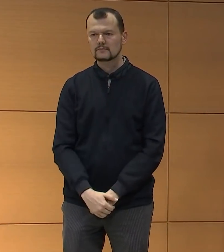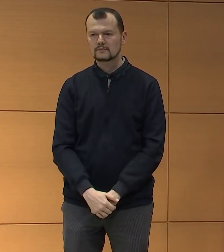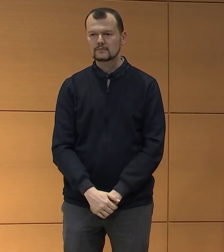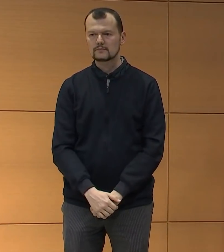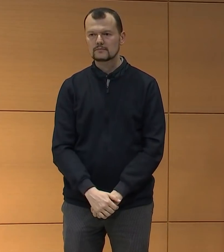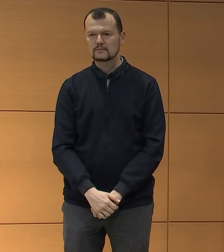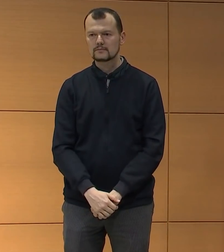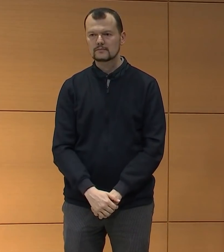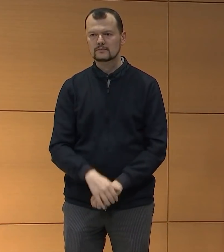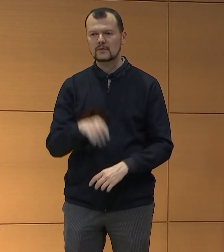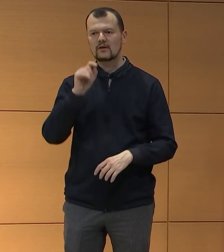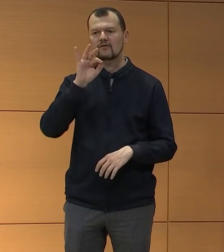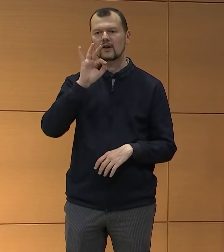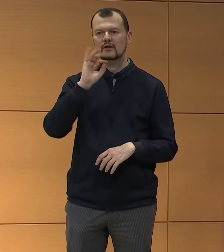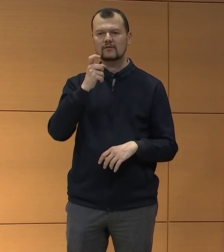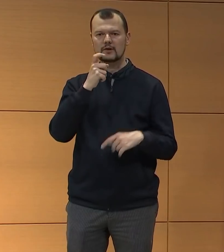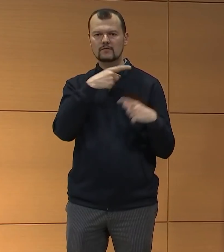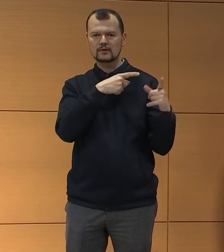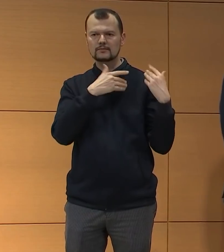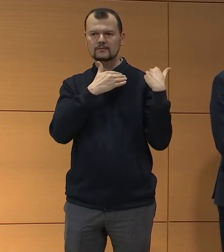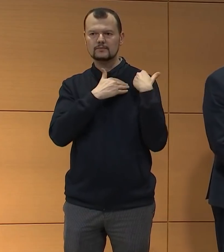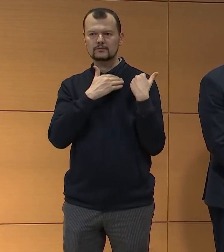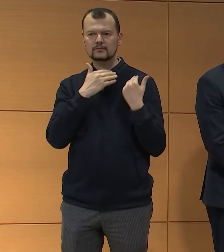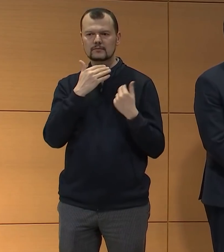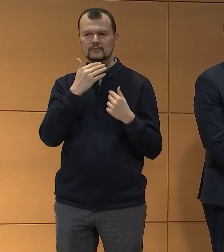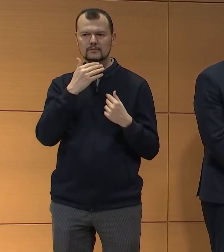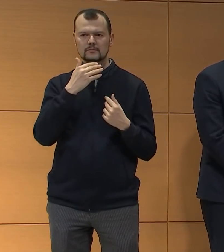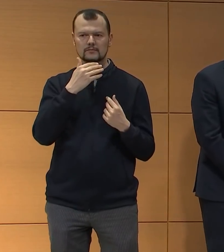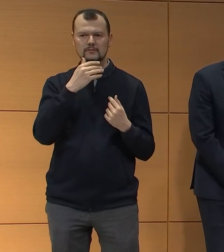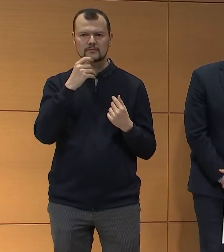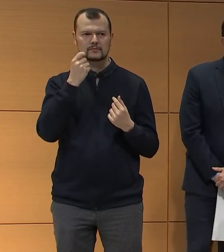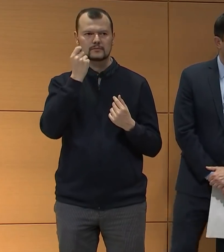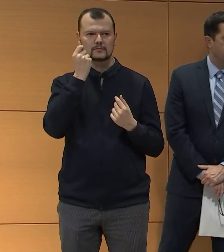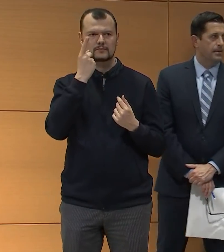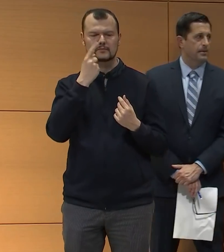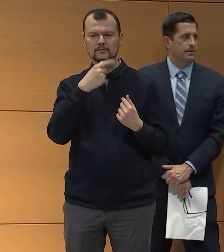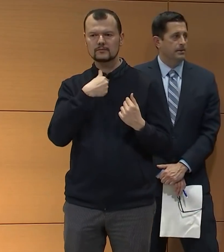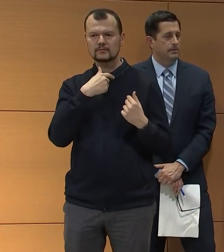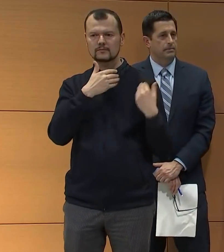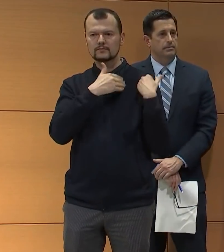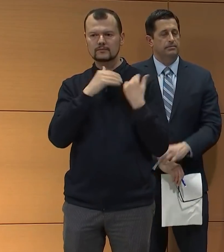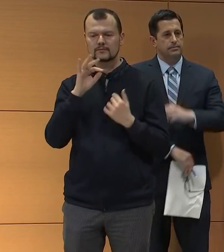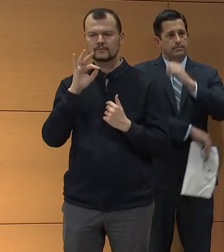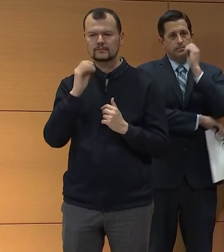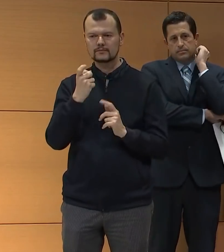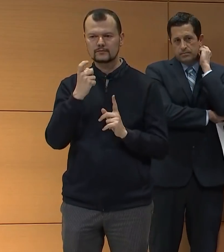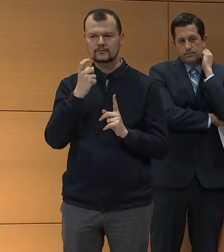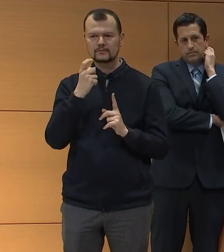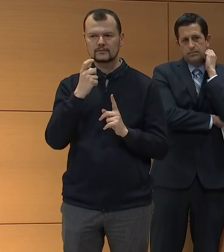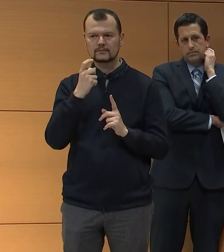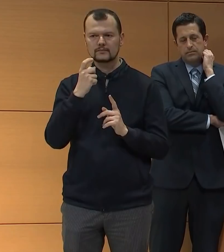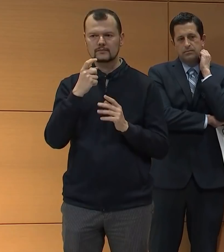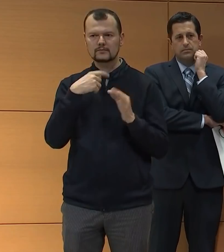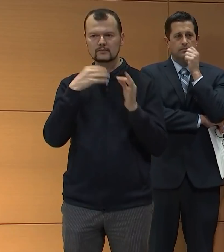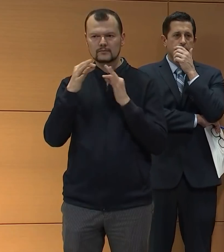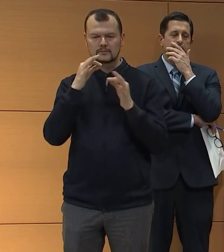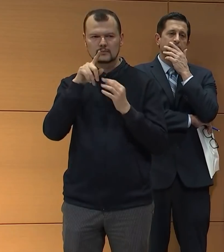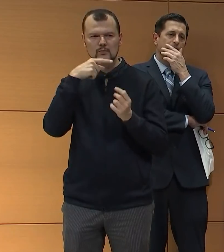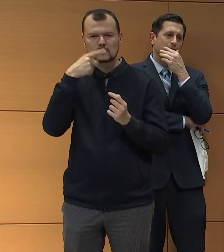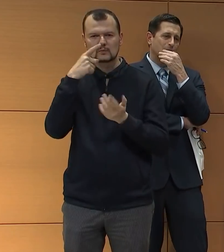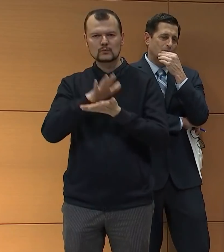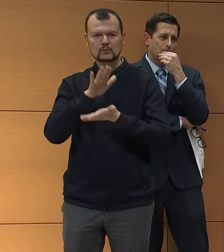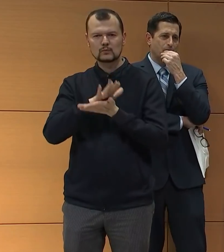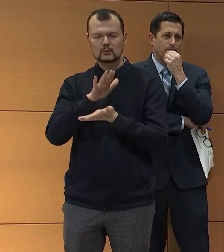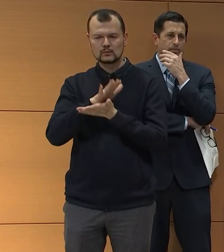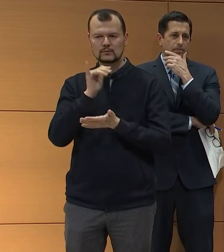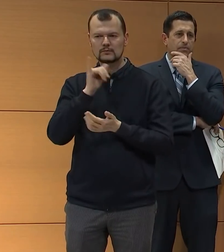Again, I'm working for them. I'm just a messenger, sir. Thank you. A teacher says to me, thank you for asking about